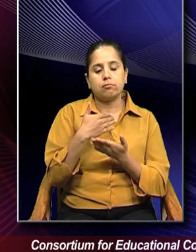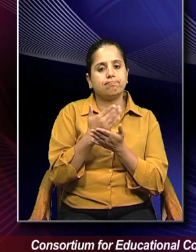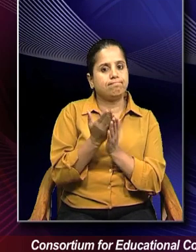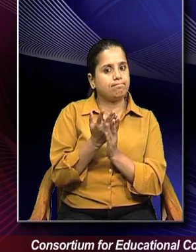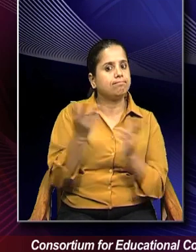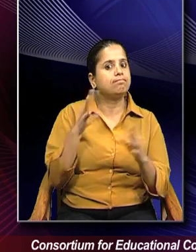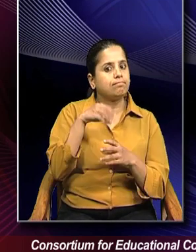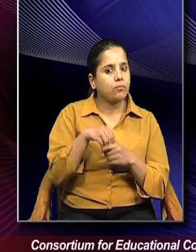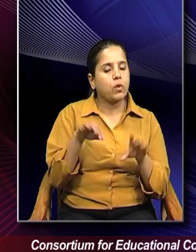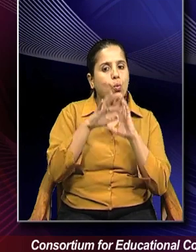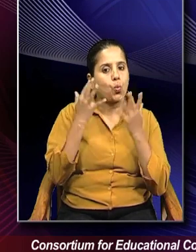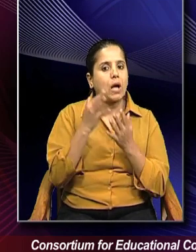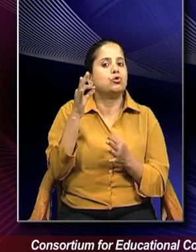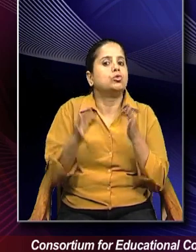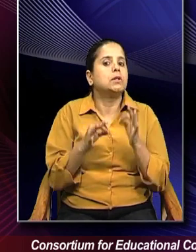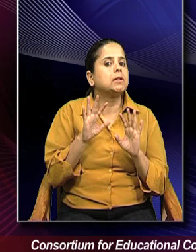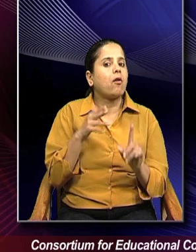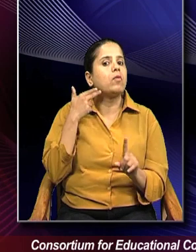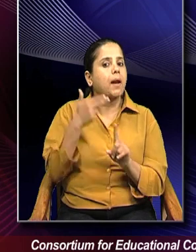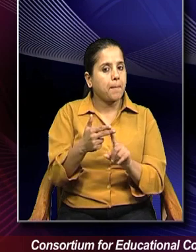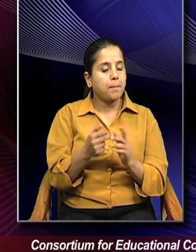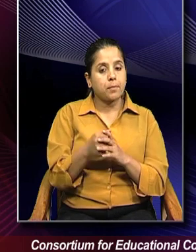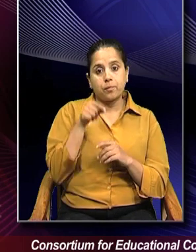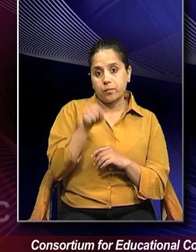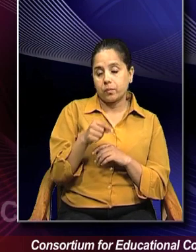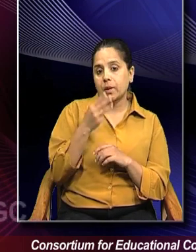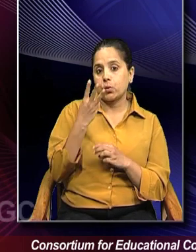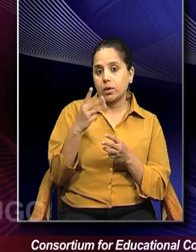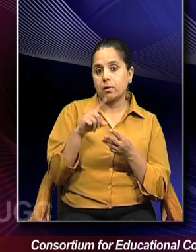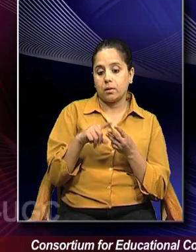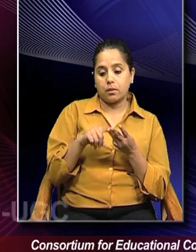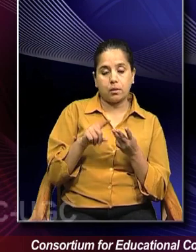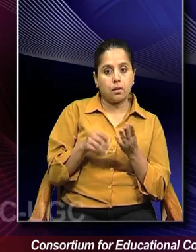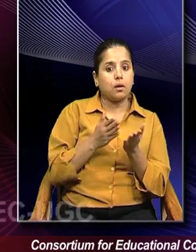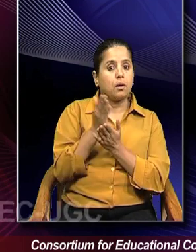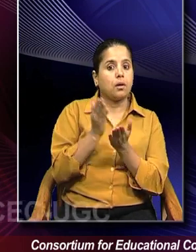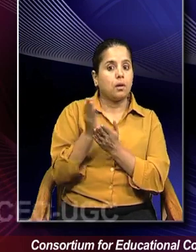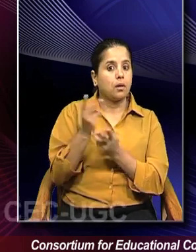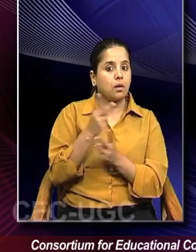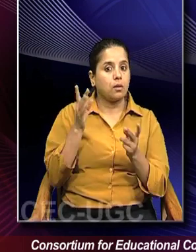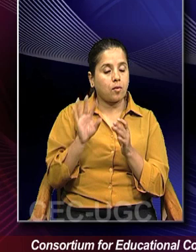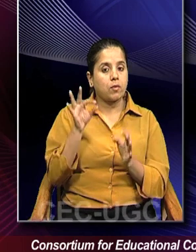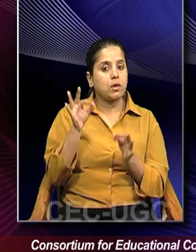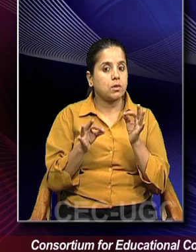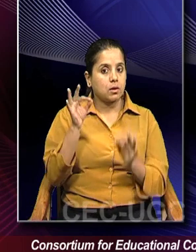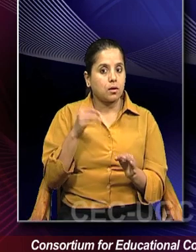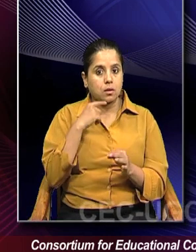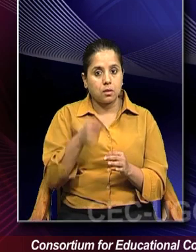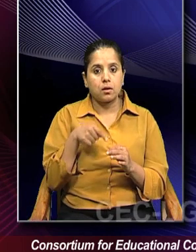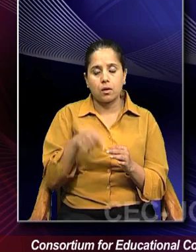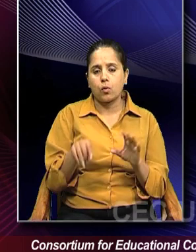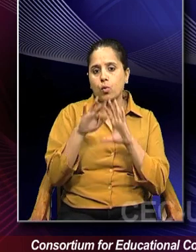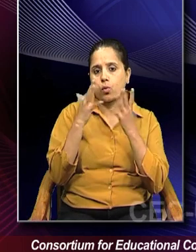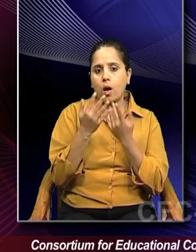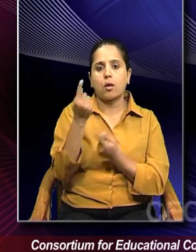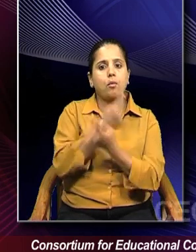of world justice. So, these are three types or levels of justice in world